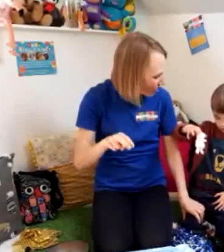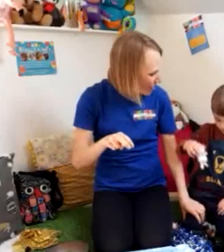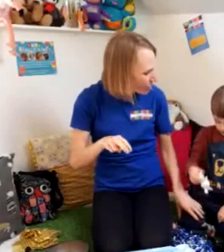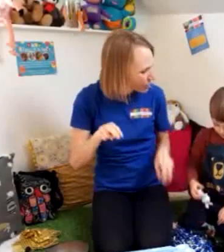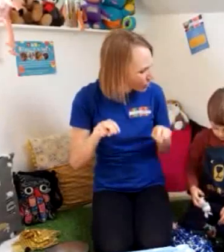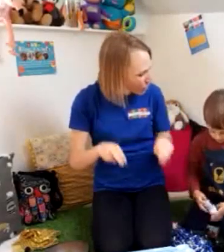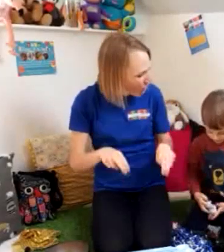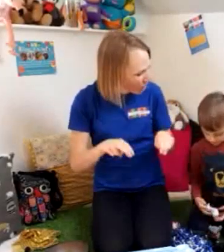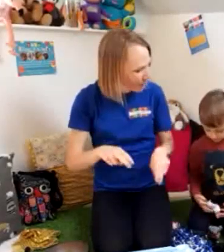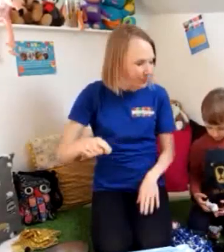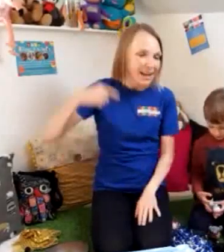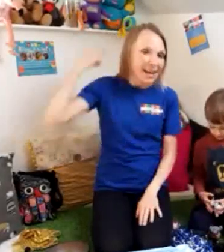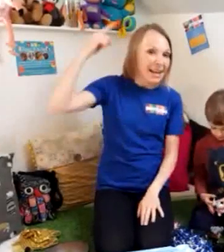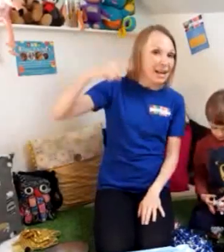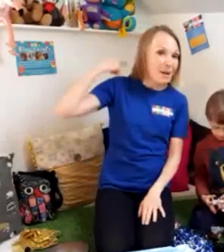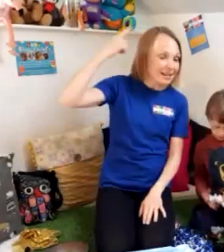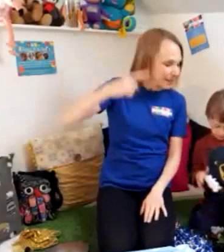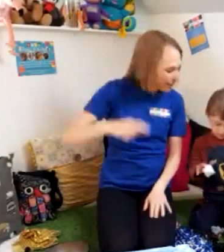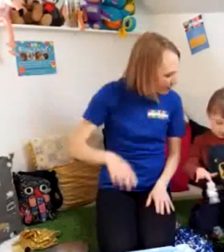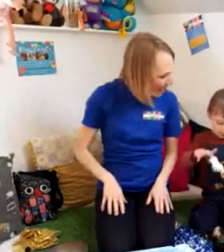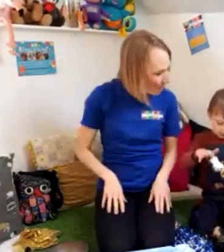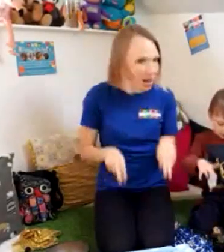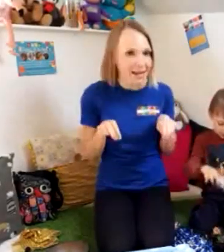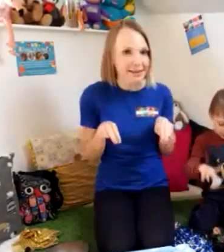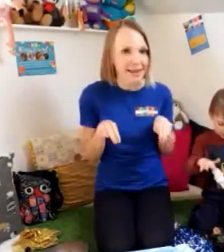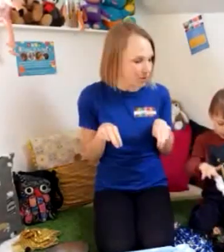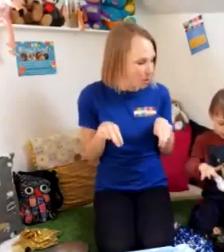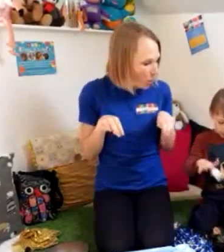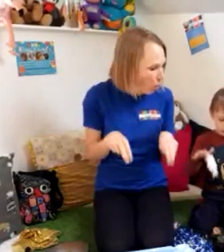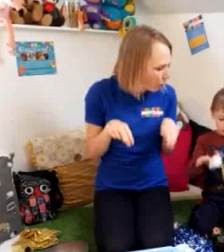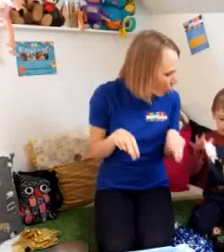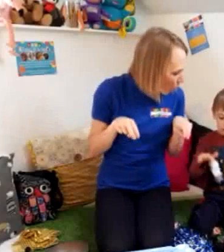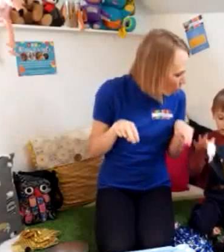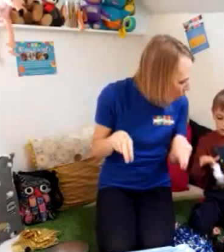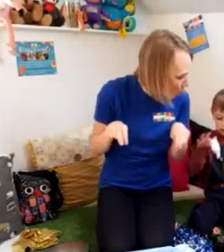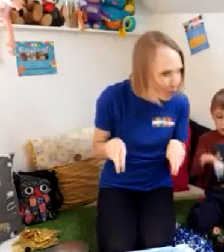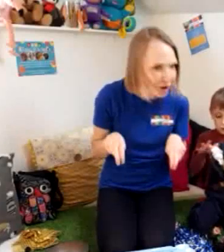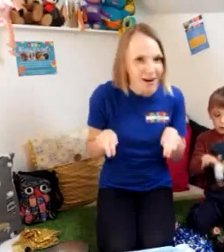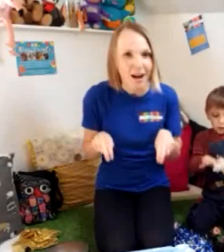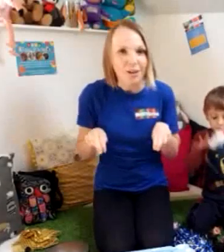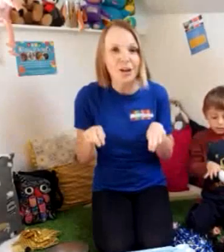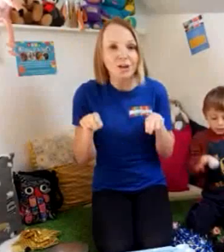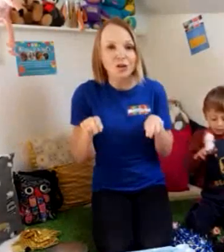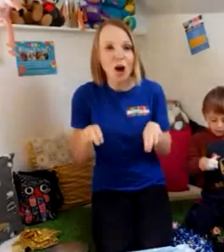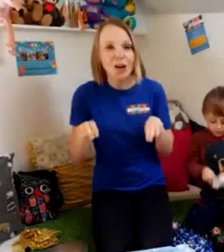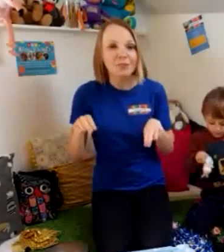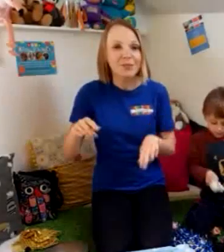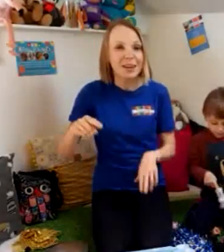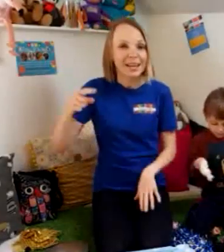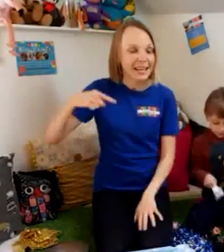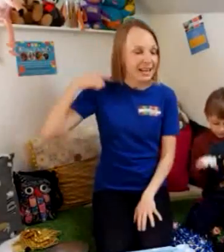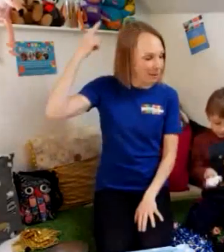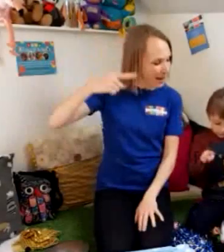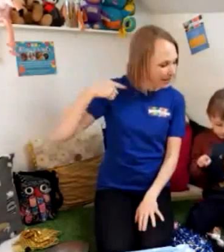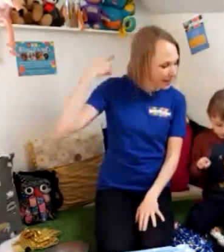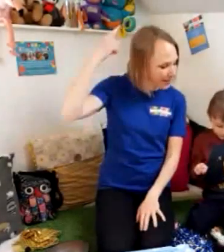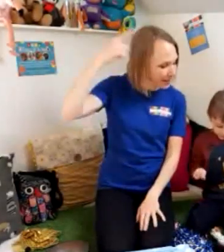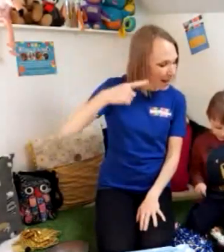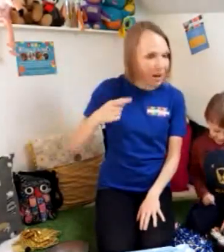The dog, he makes a sound like this. Woof, woof. The dog, he makes a sound like